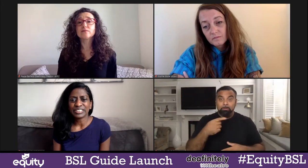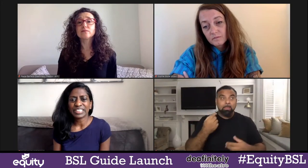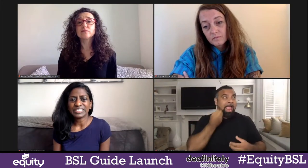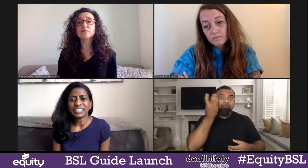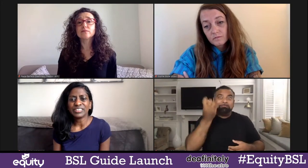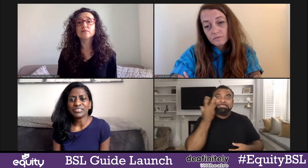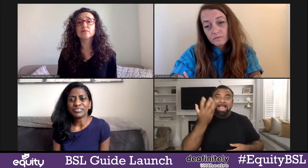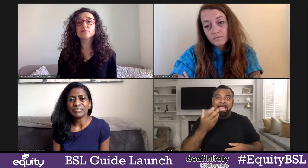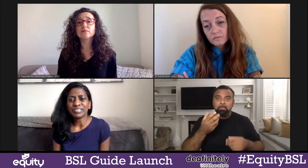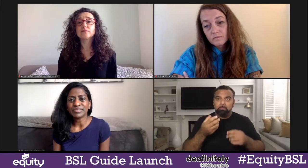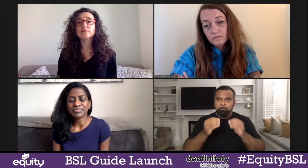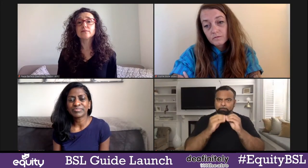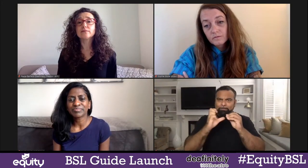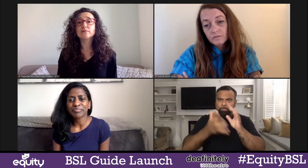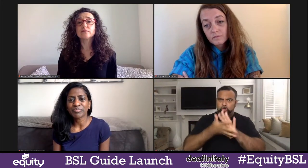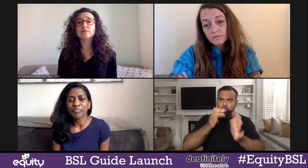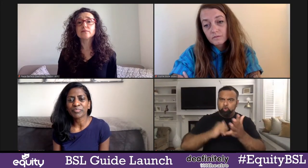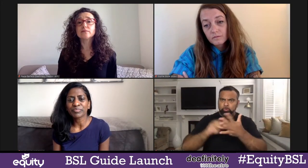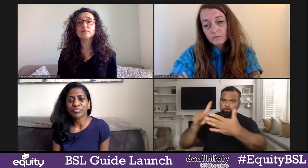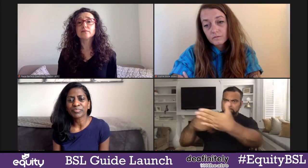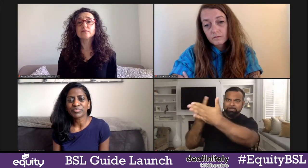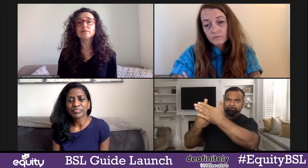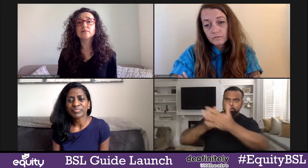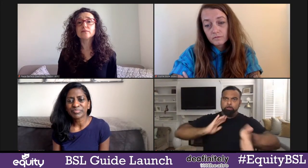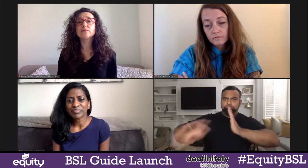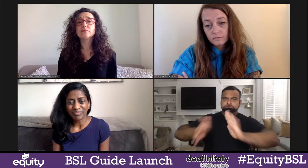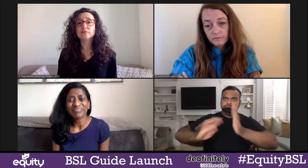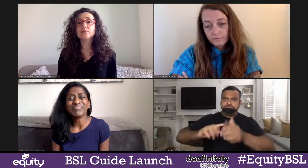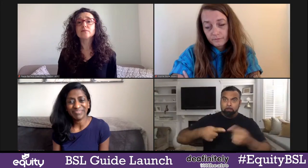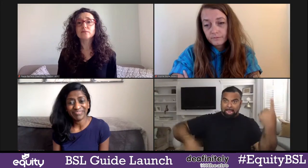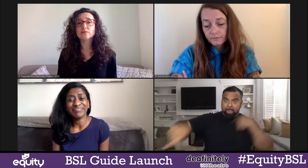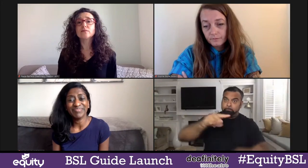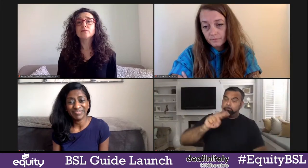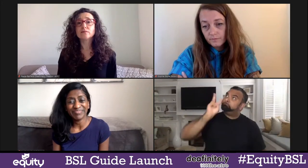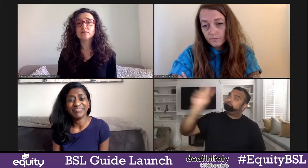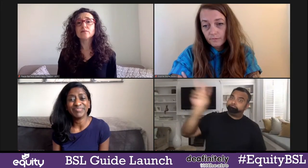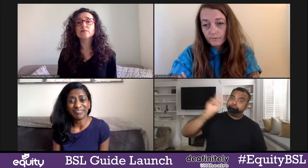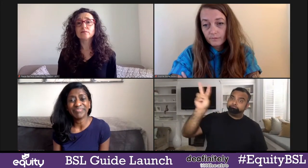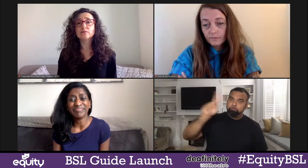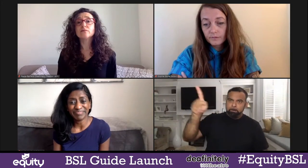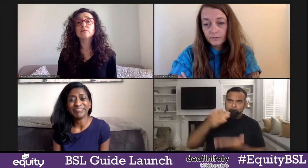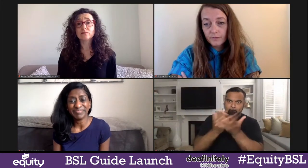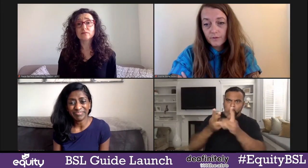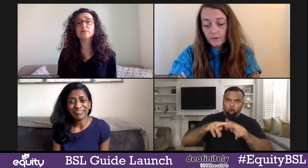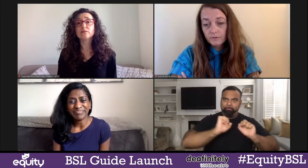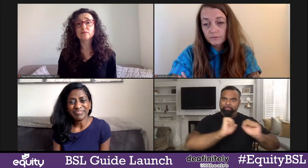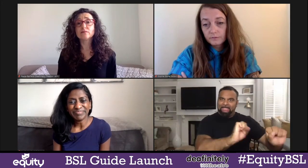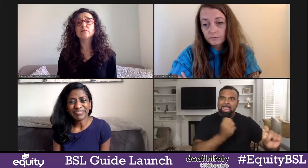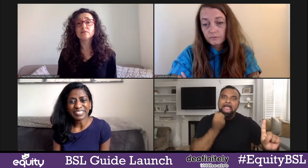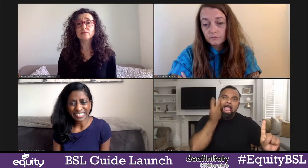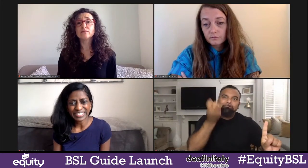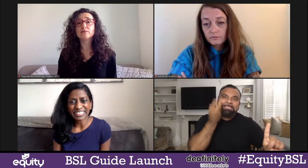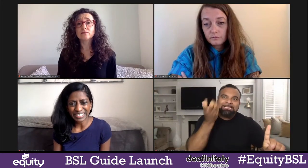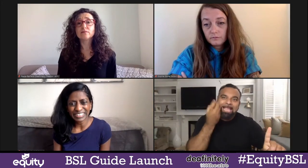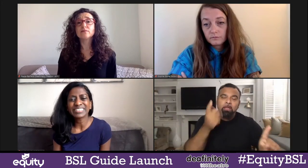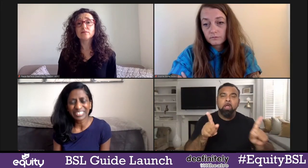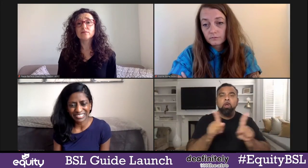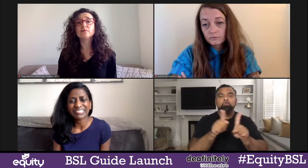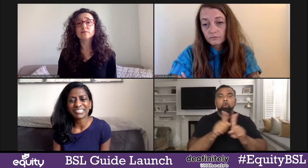comments. Julian, I absolutely agree with Nadia. Over the lockdown, we've seen